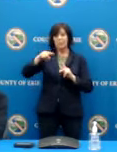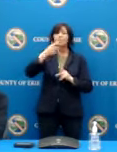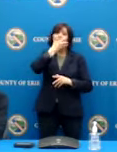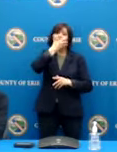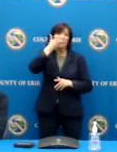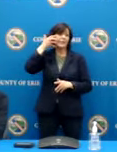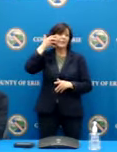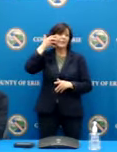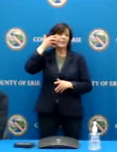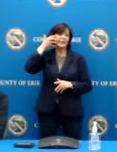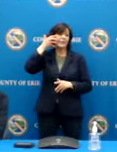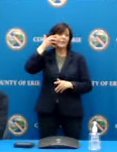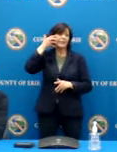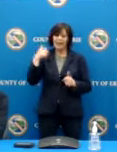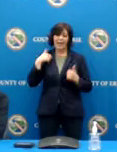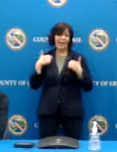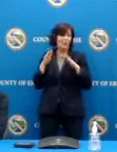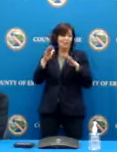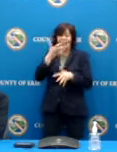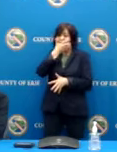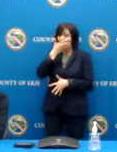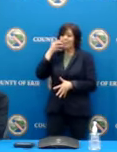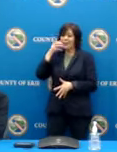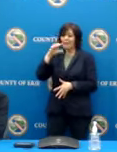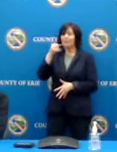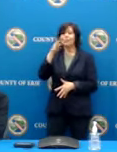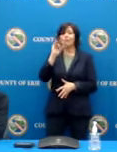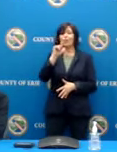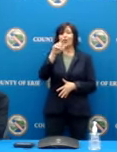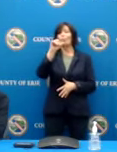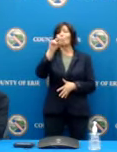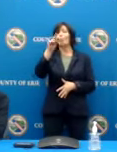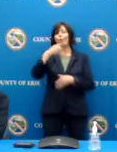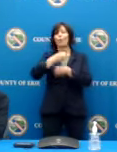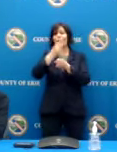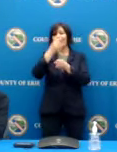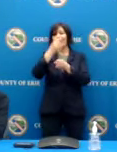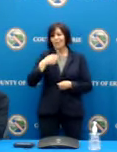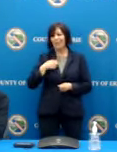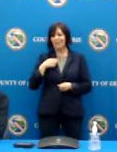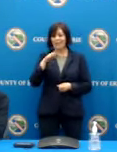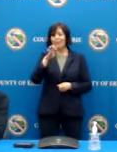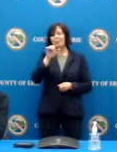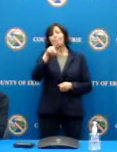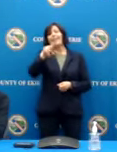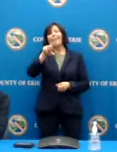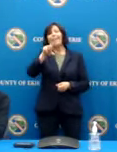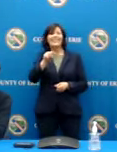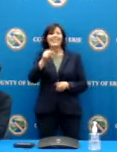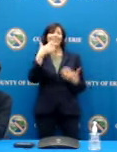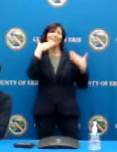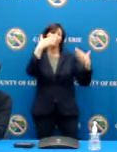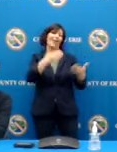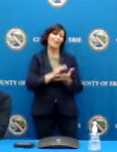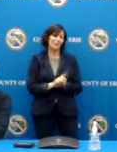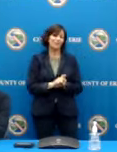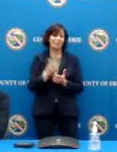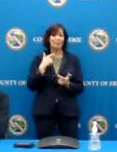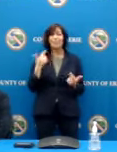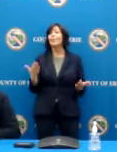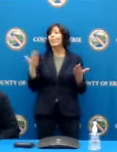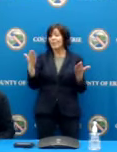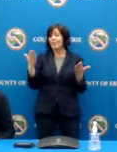masks. I have this great mask that was made by Cheryl Moore from our Department of Health, which is a Beatles Hey Jude theme. So thank you, Cheryl. And we do recommend